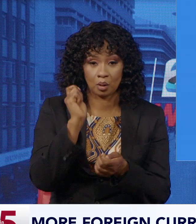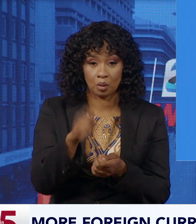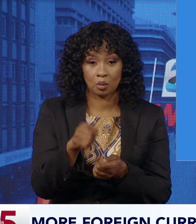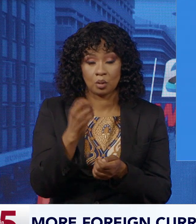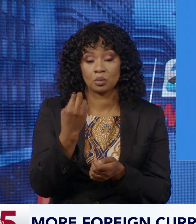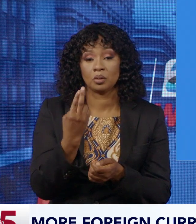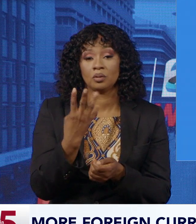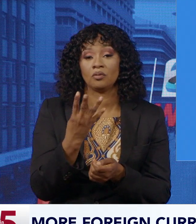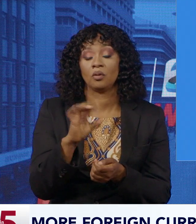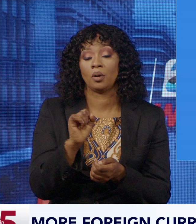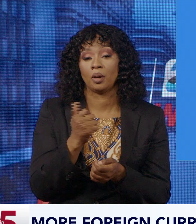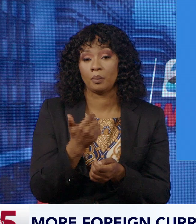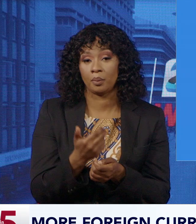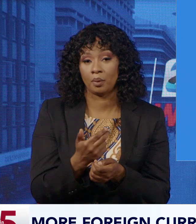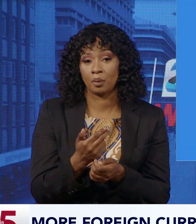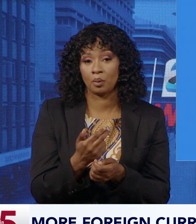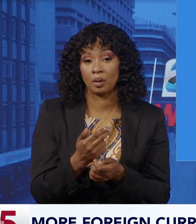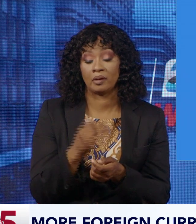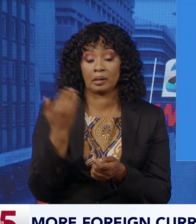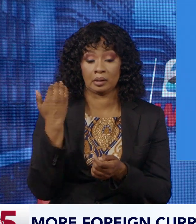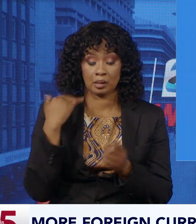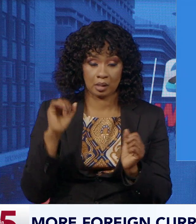was deferred to yesterday.